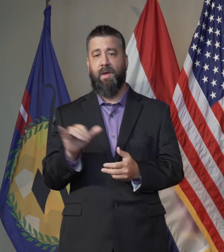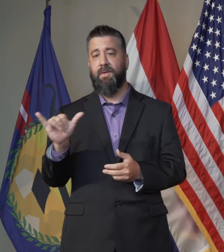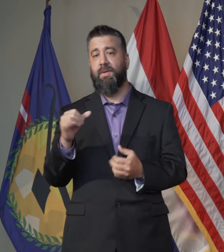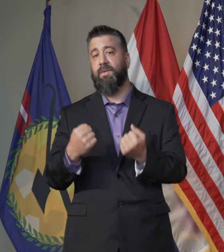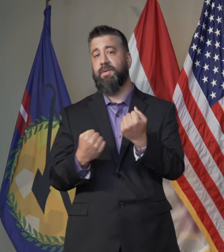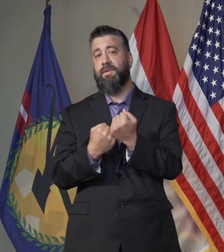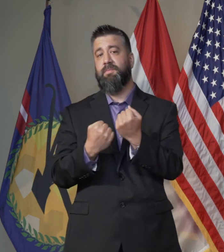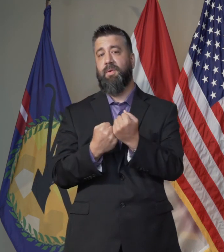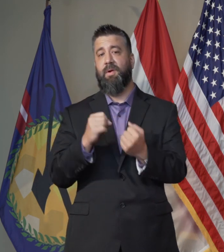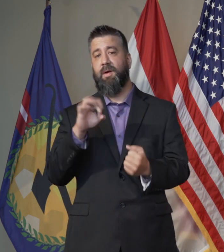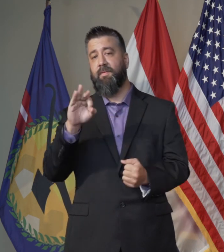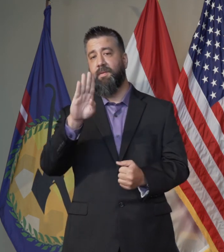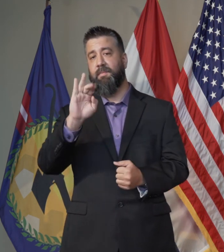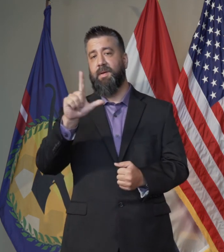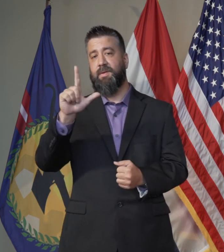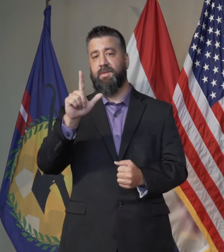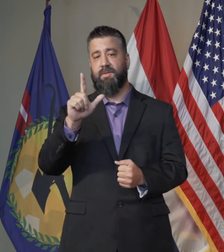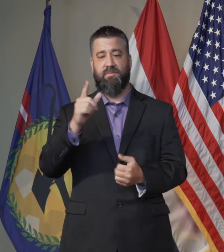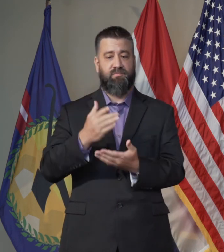eliminate public health orders